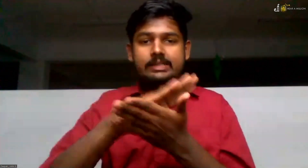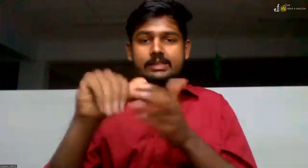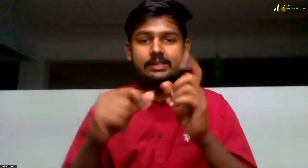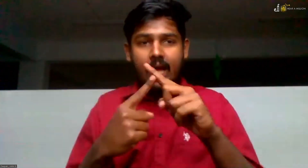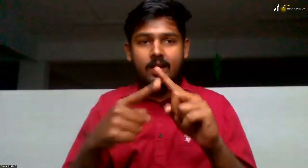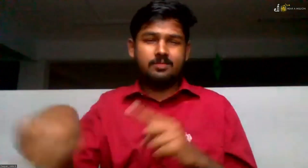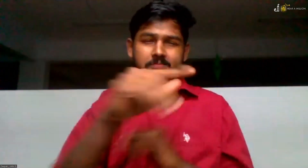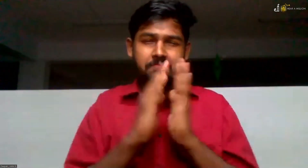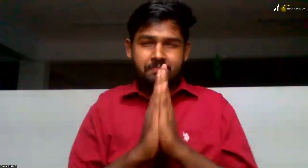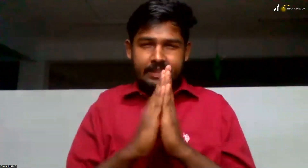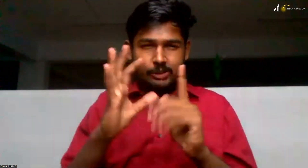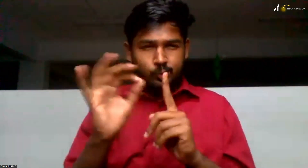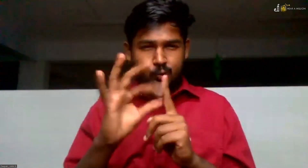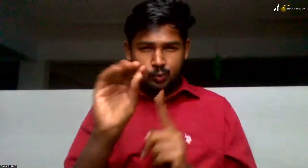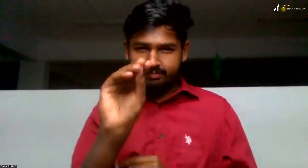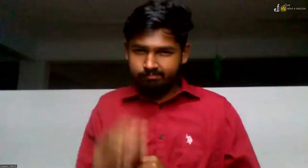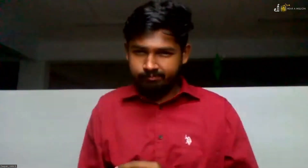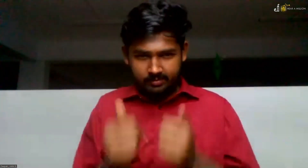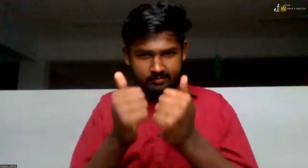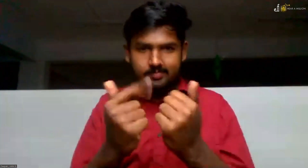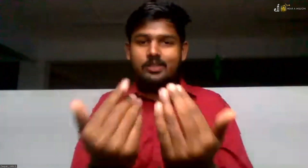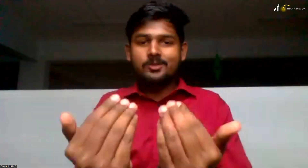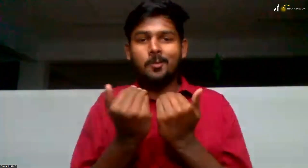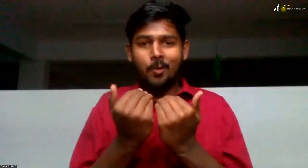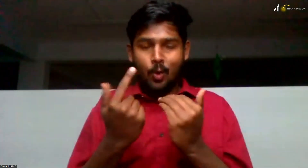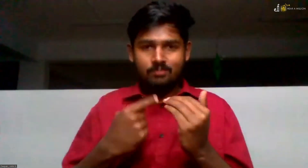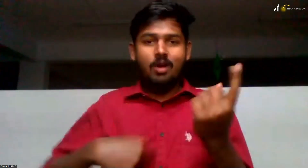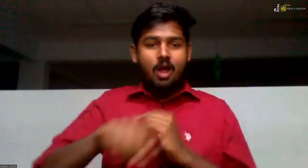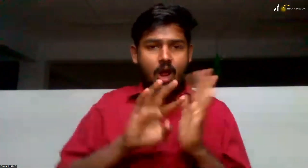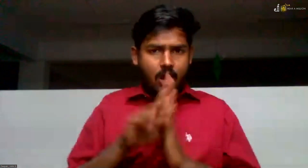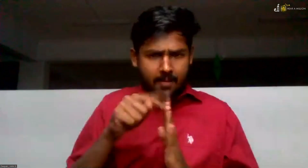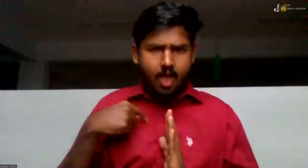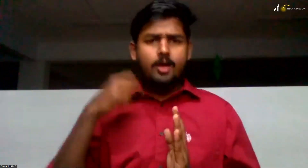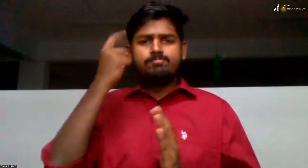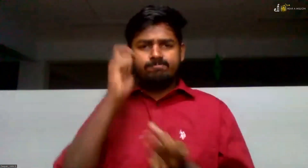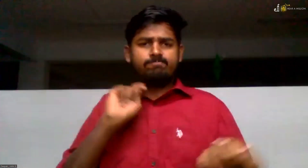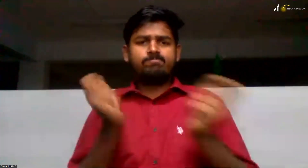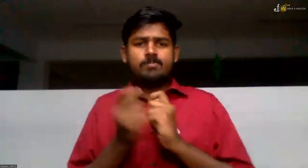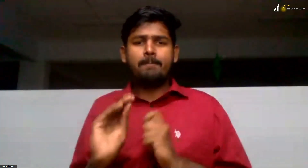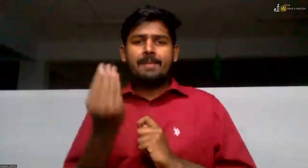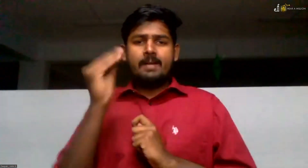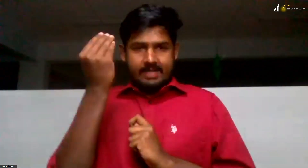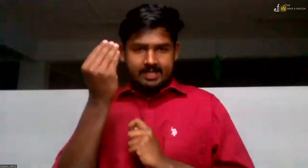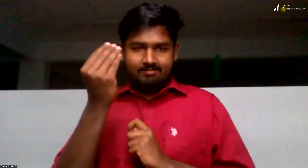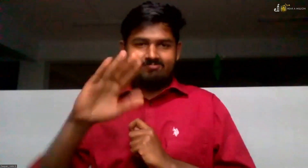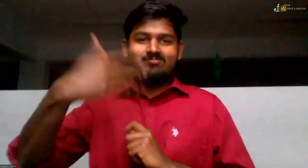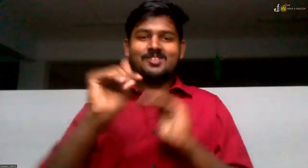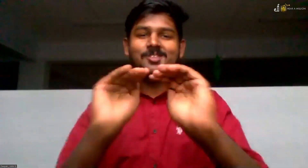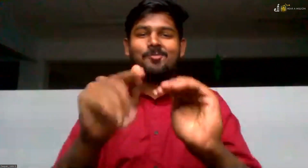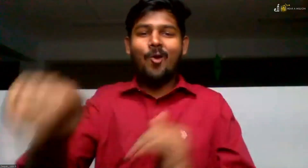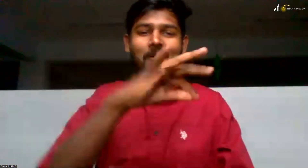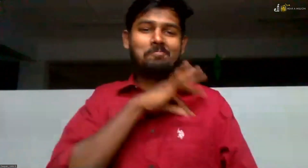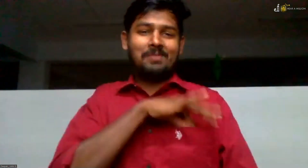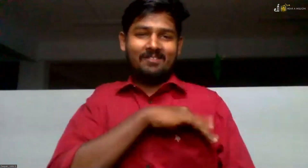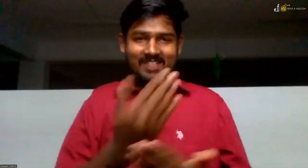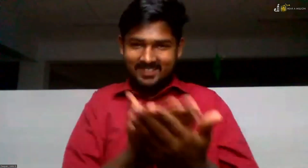form. It's in the chat box. Please fill out the feedback form, and thank you so much for supporting us, and your